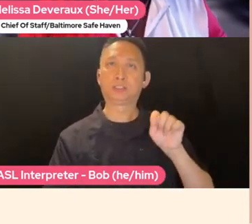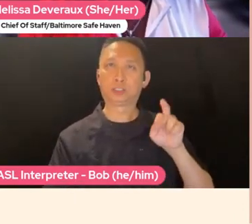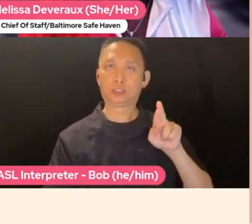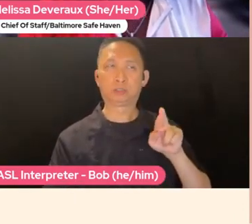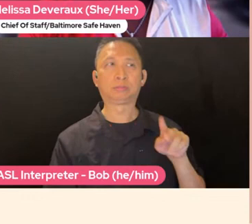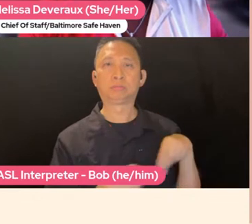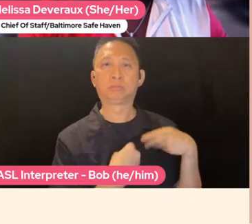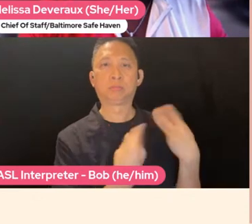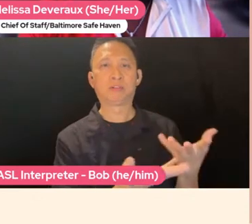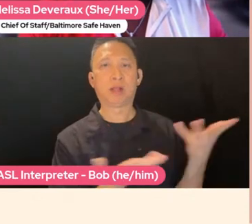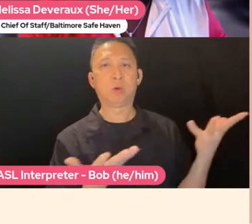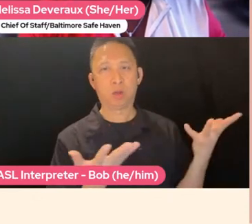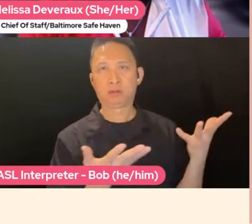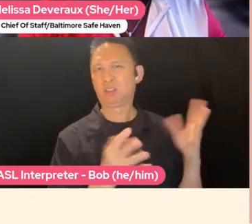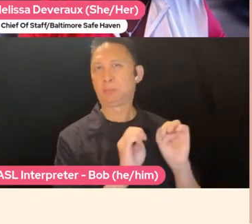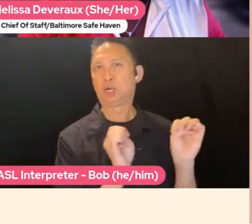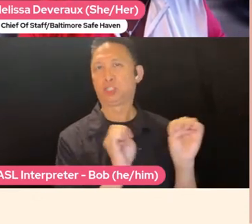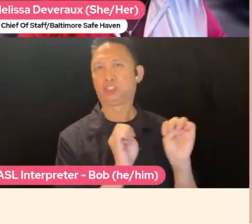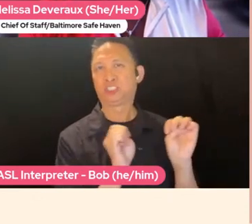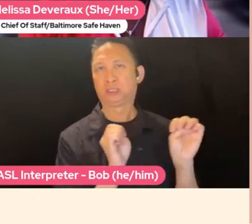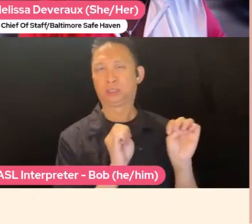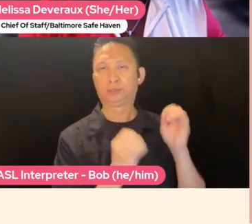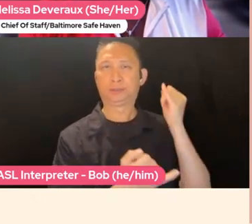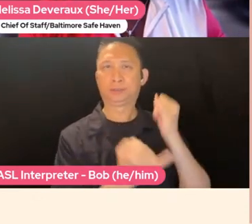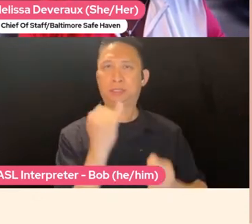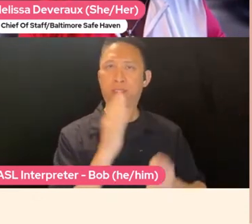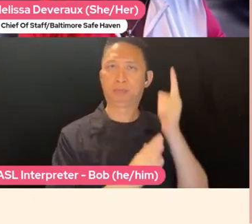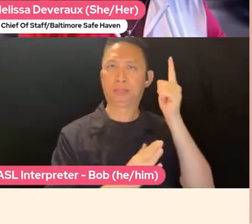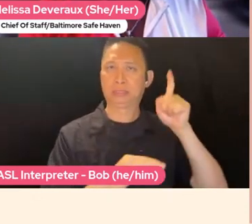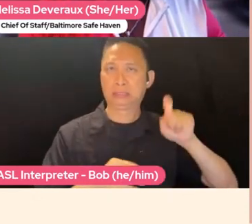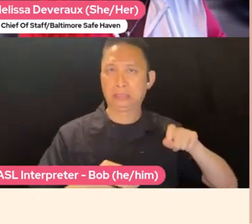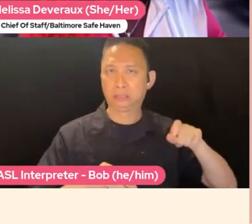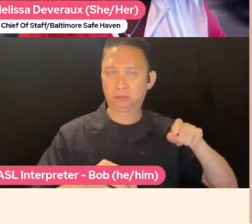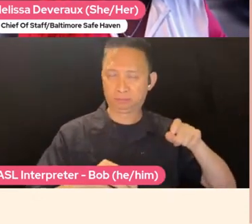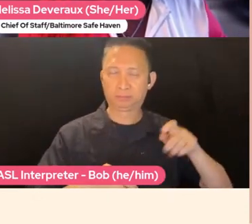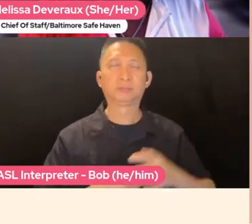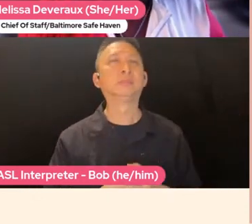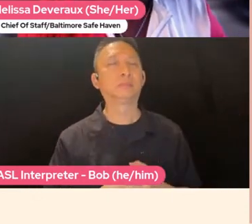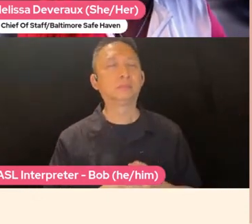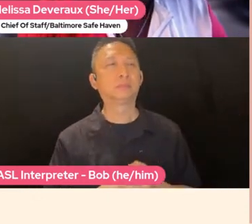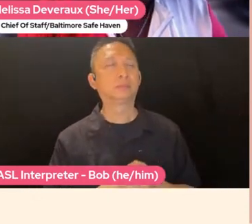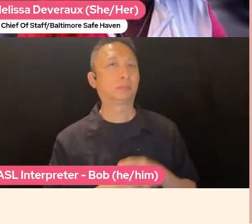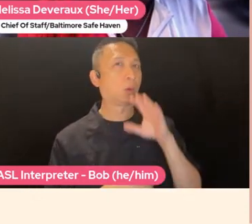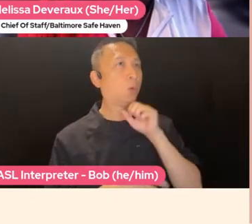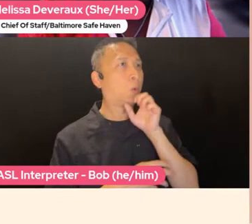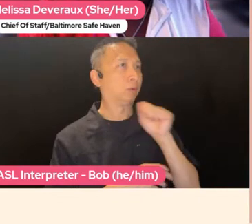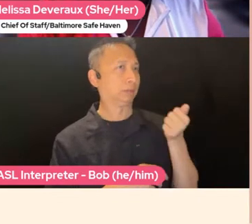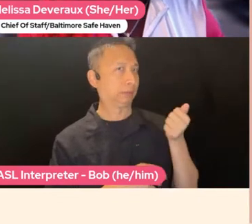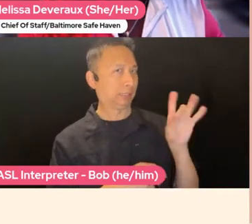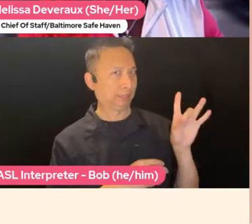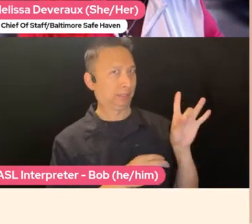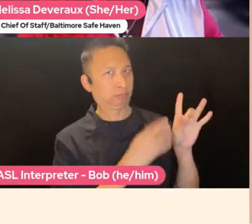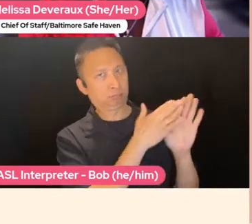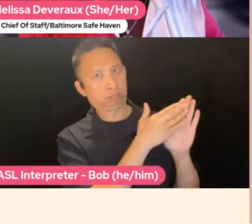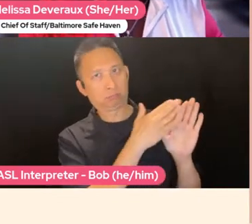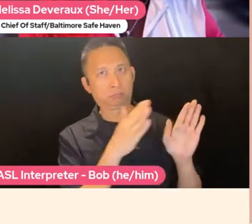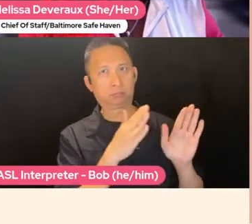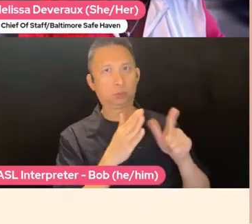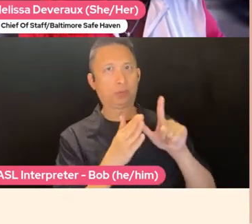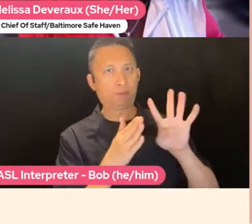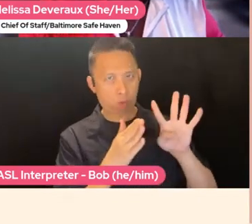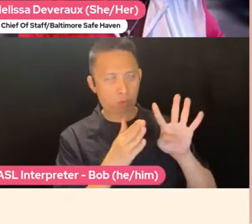our emergency shelter. Um, is for 18 to 24-year-olds that are currently